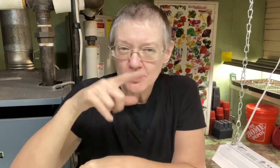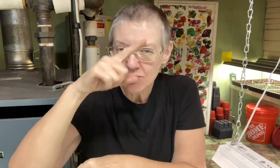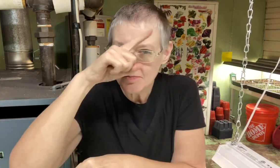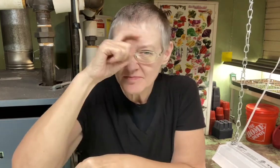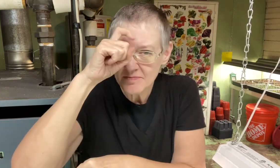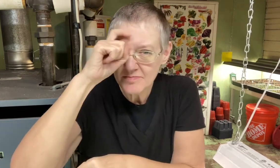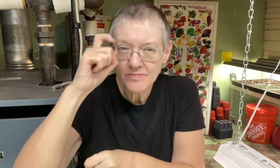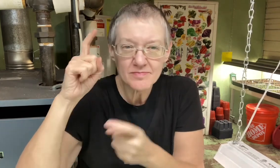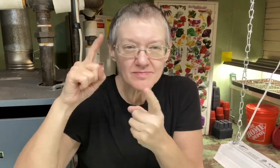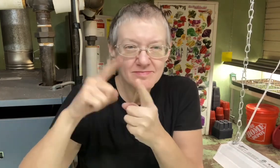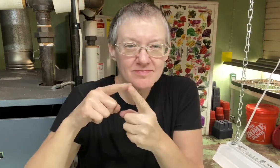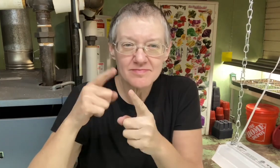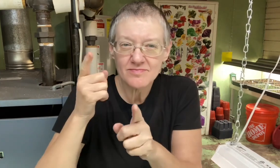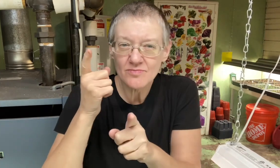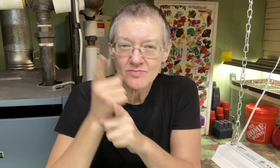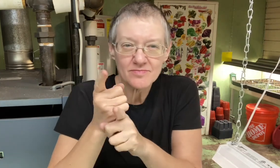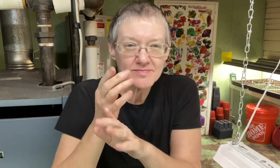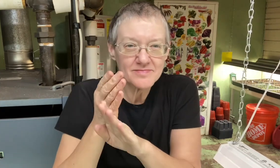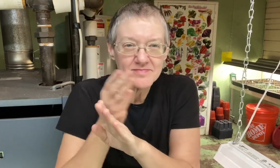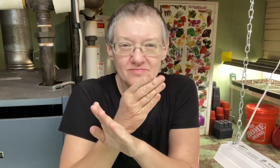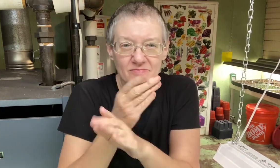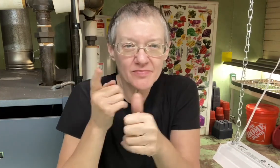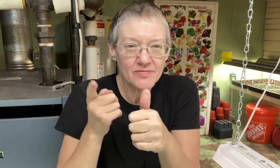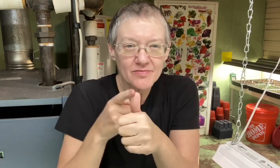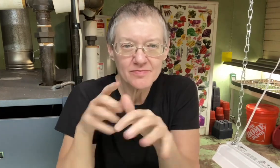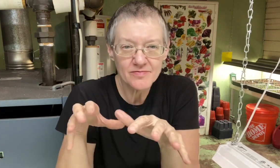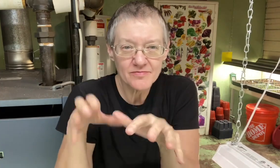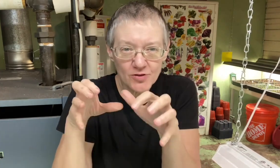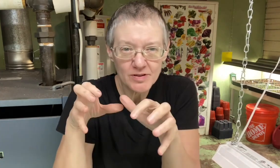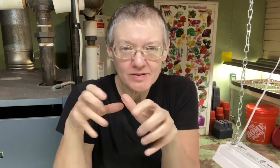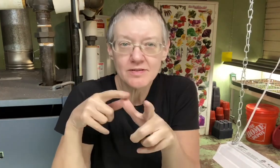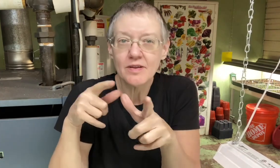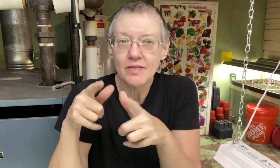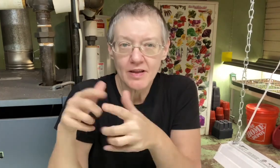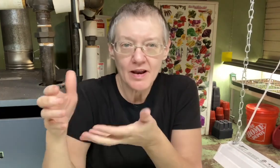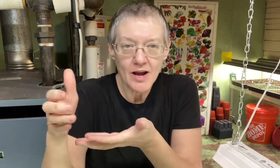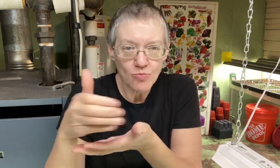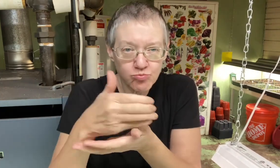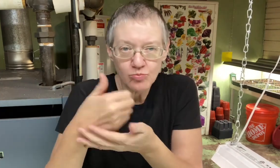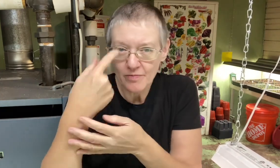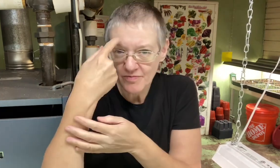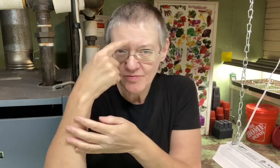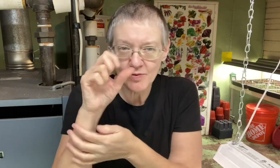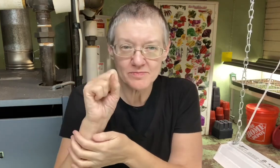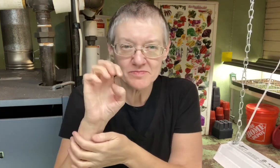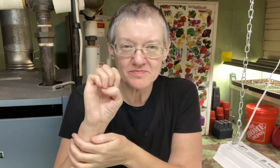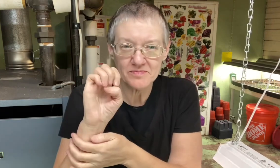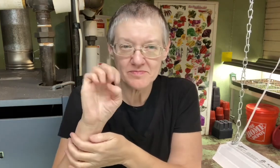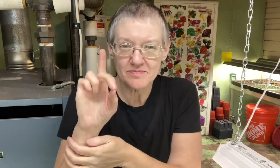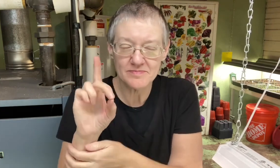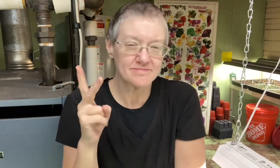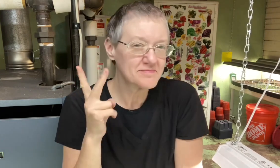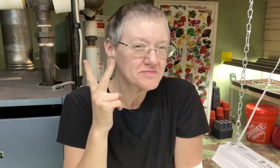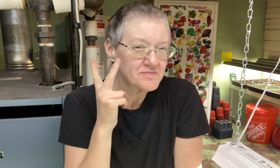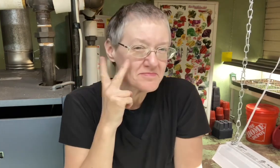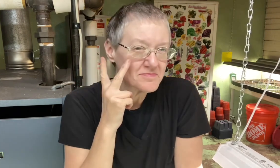and I left it for the whole summer. And right before the first freeze, I harvested it for its